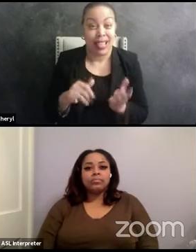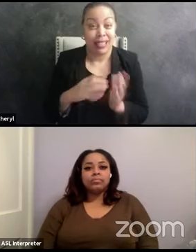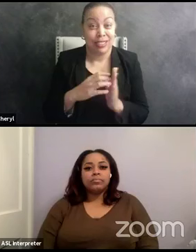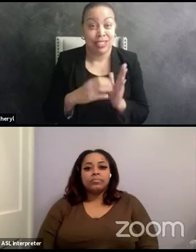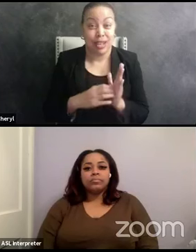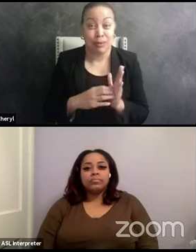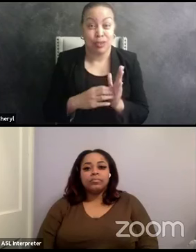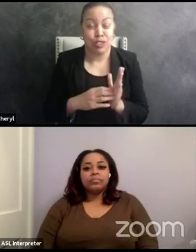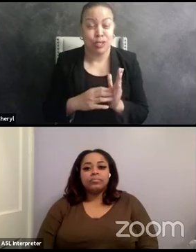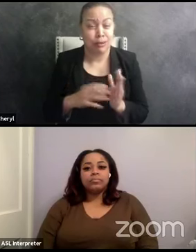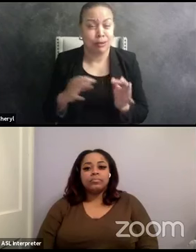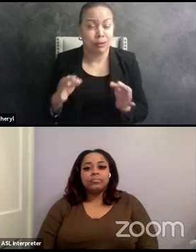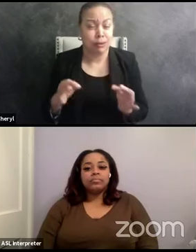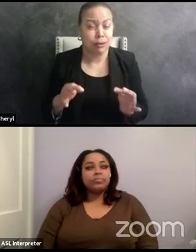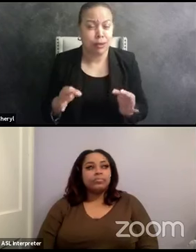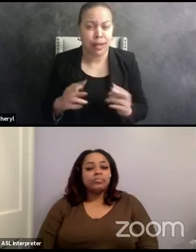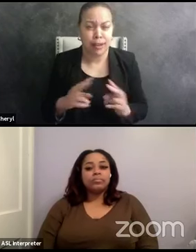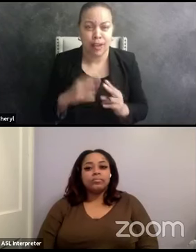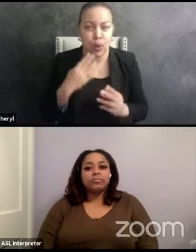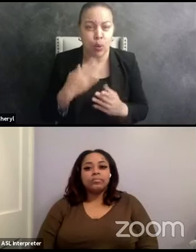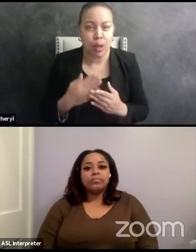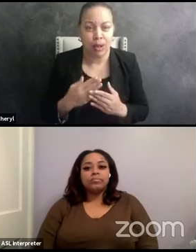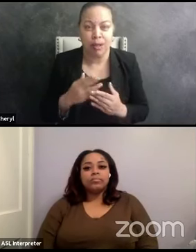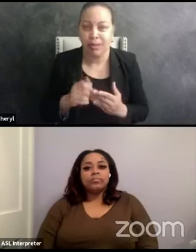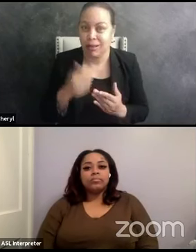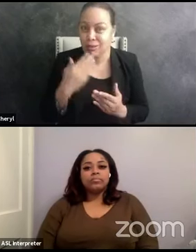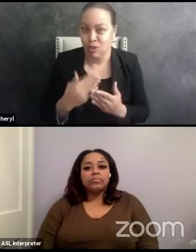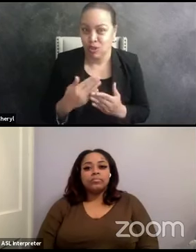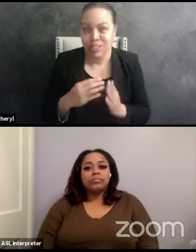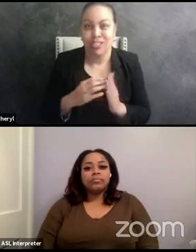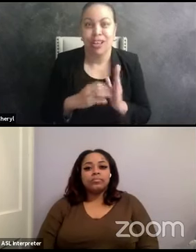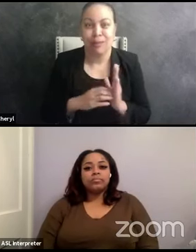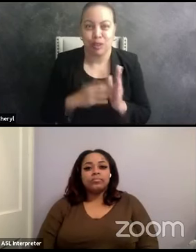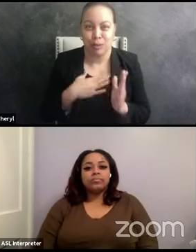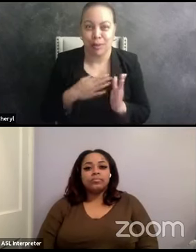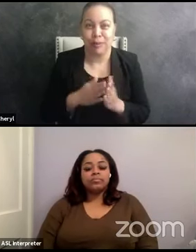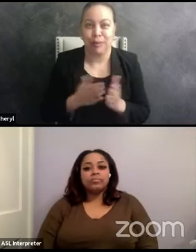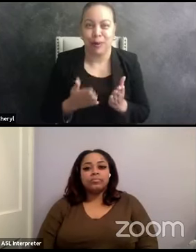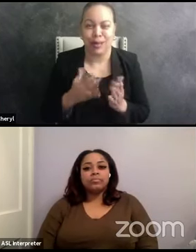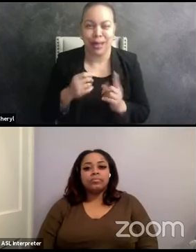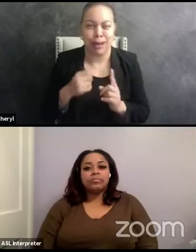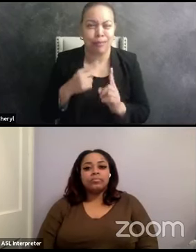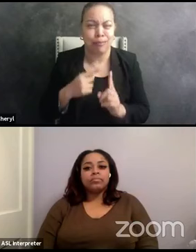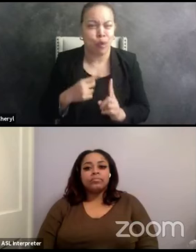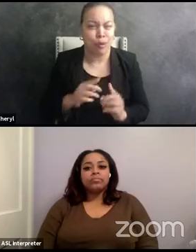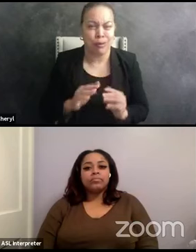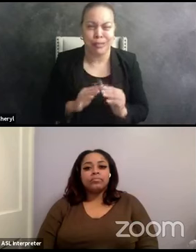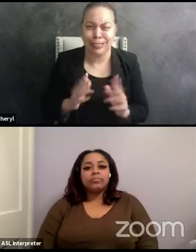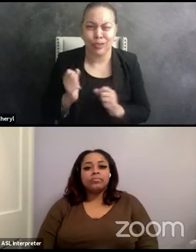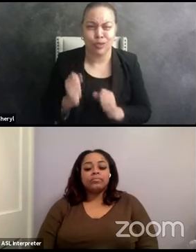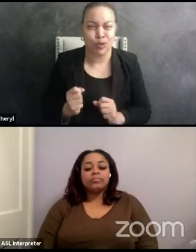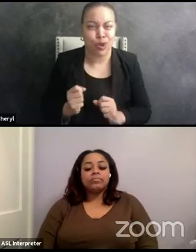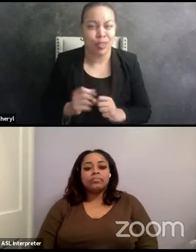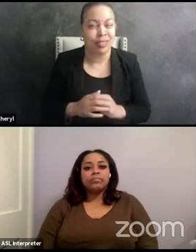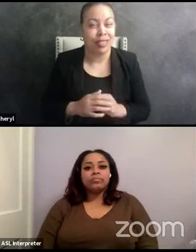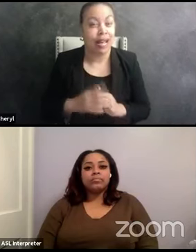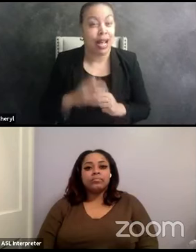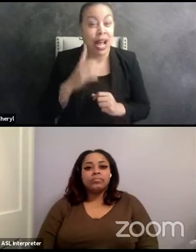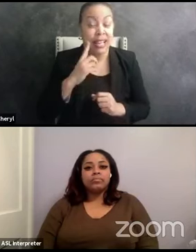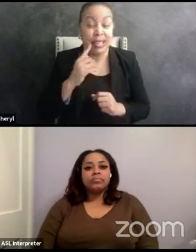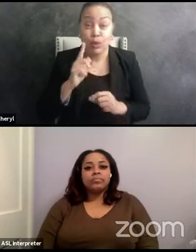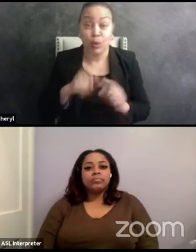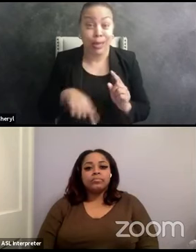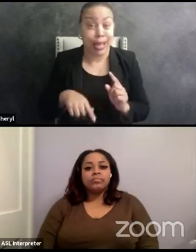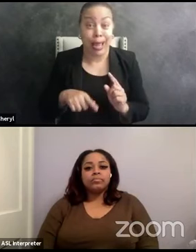very well laid out. Like, that is a really good chapter in the book, and the points are really strong. And I don't think they're points that can be